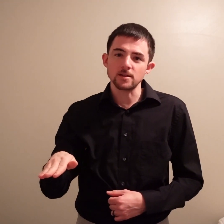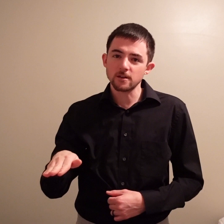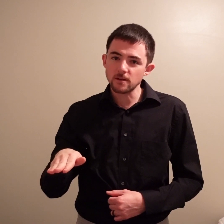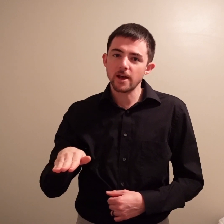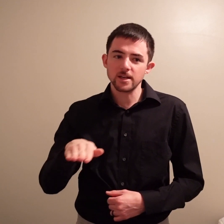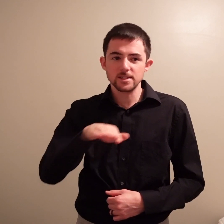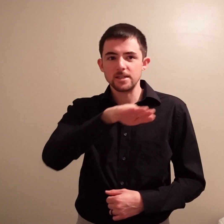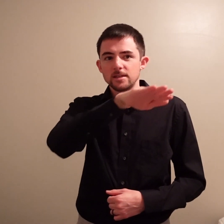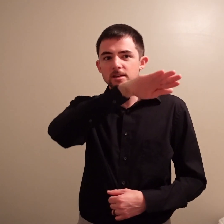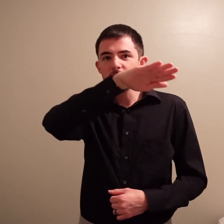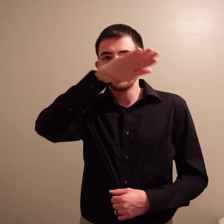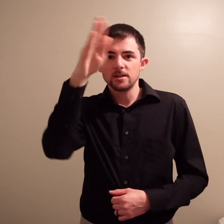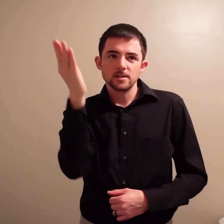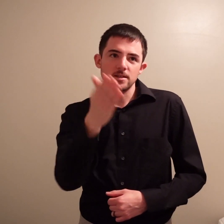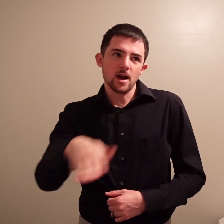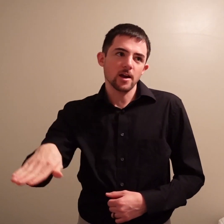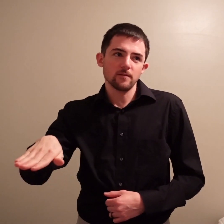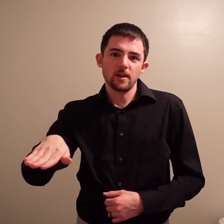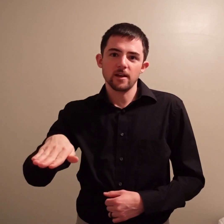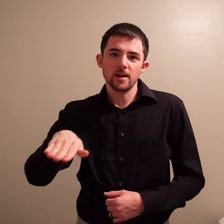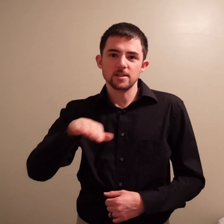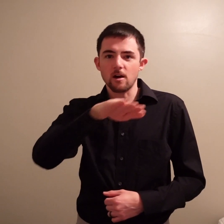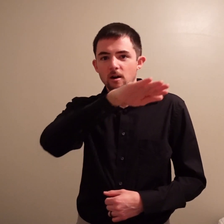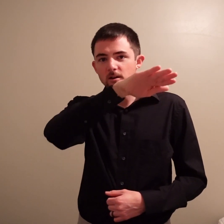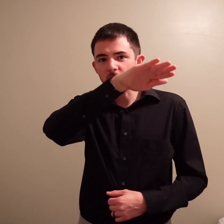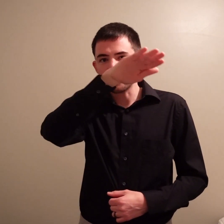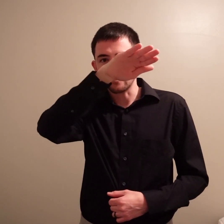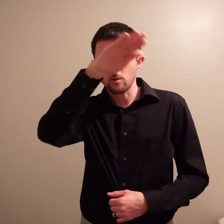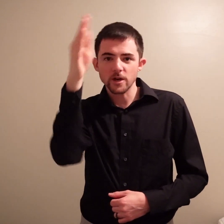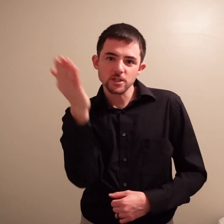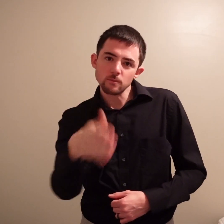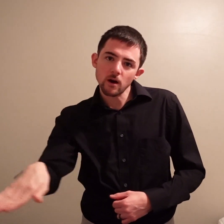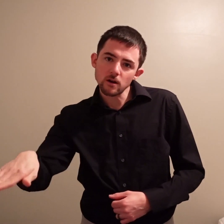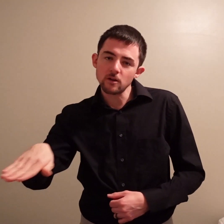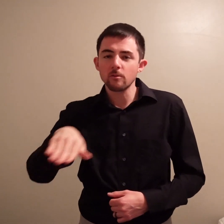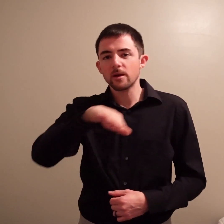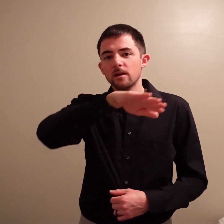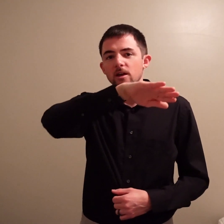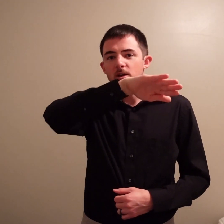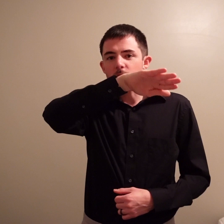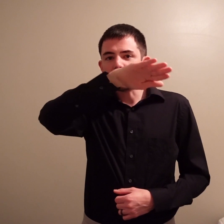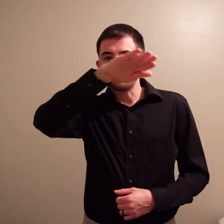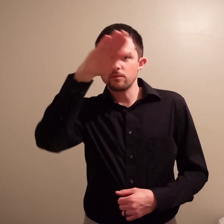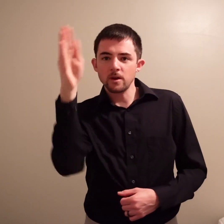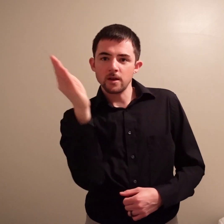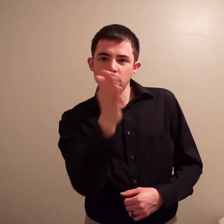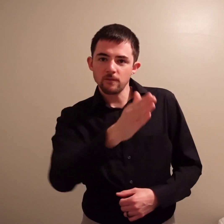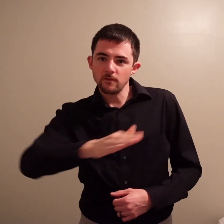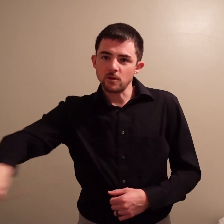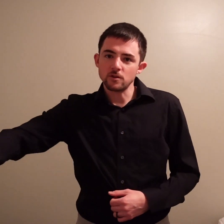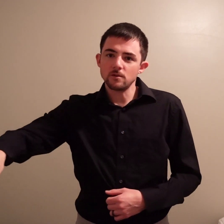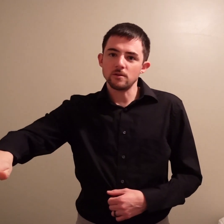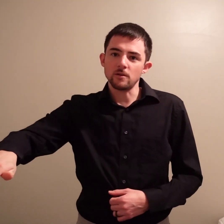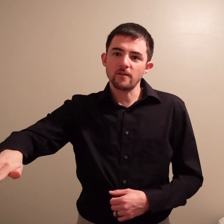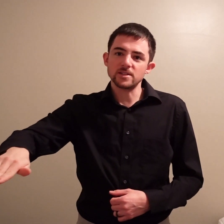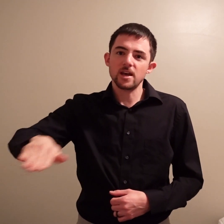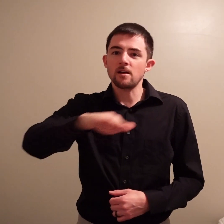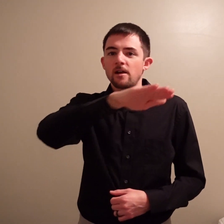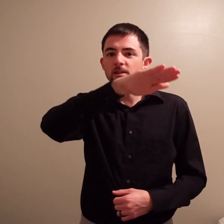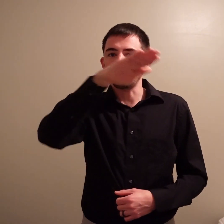little like a Z. It's kind of like has an arc like a question mark a little bit, but you bring it down in front of you, you have a tail on the end of